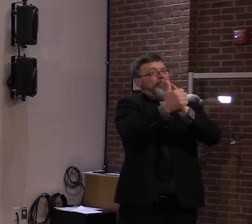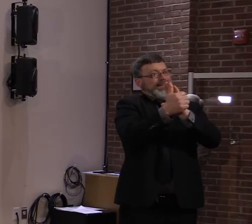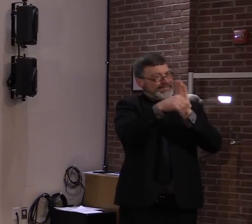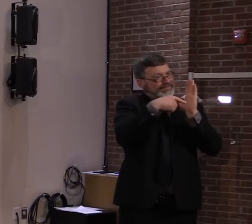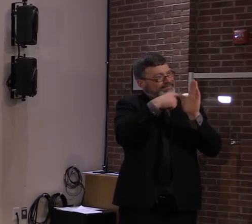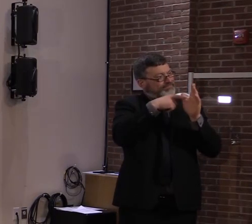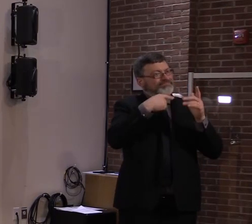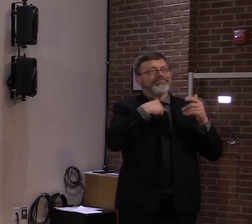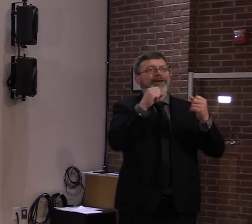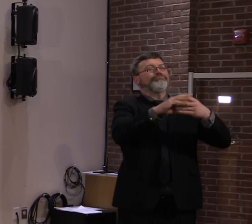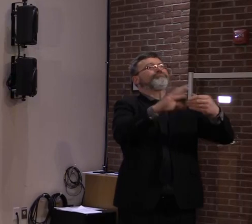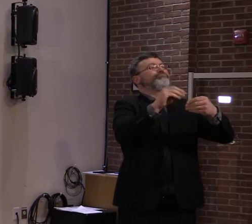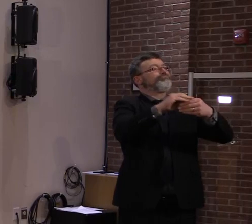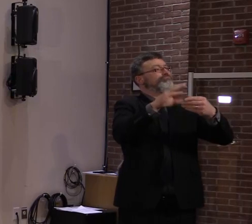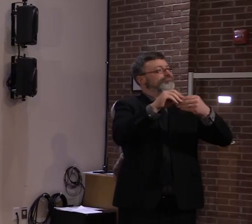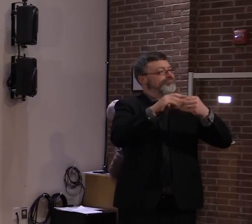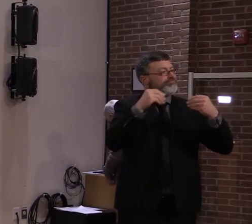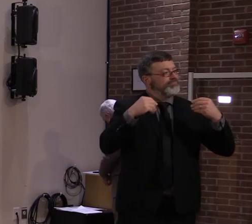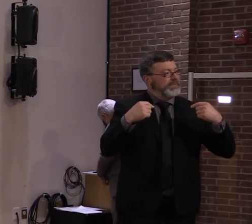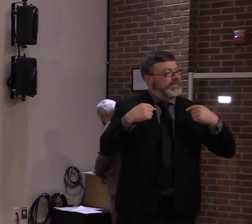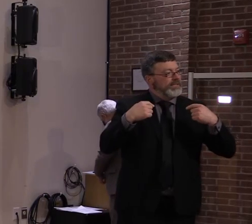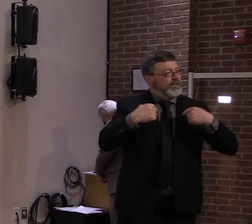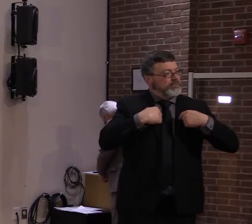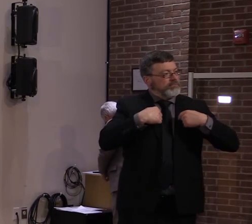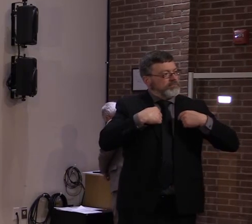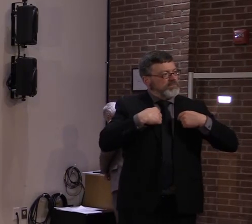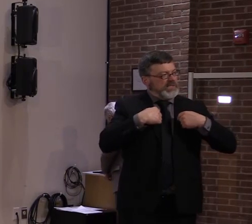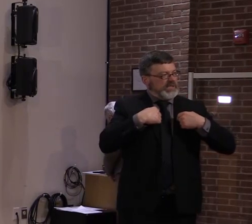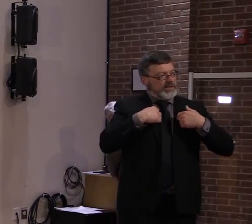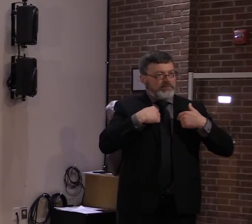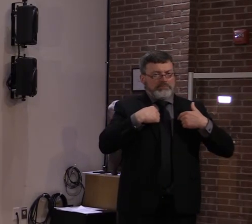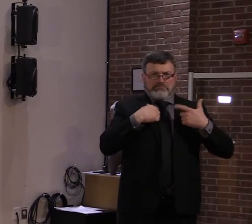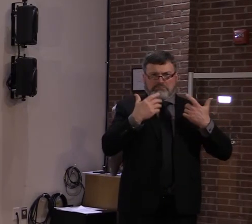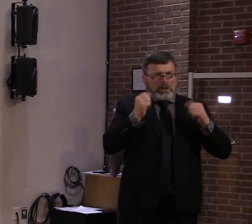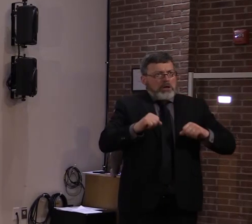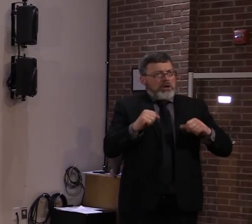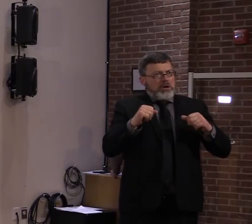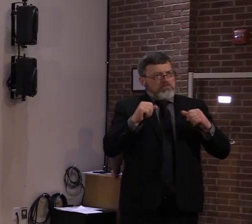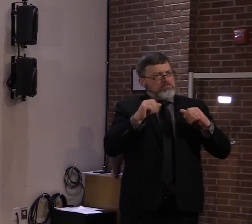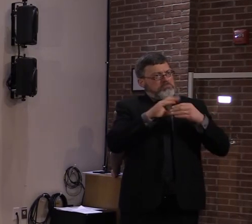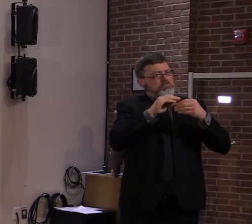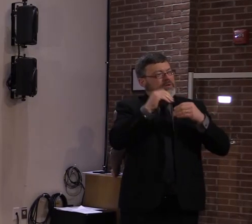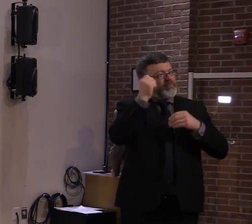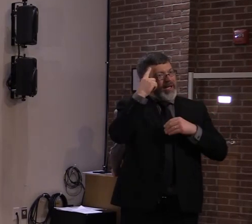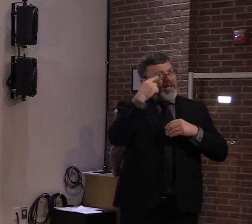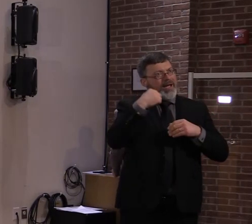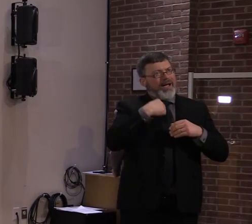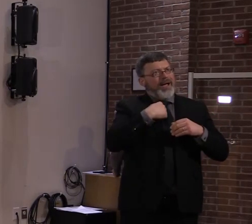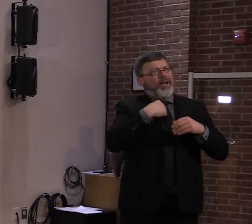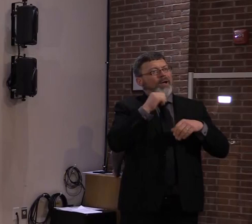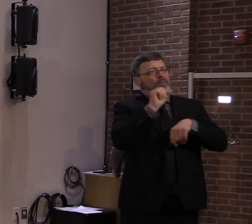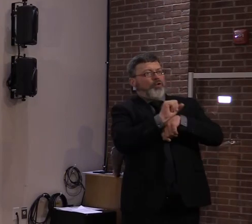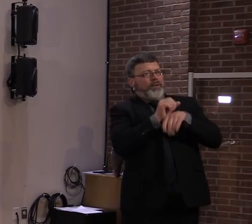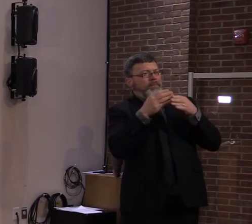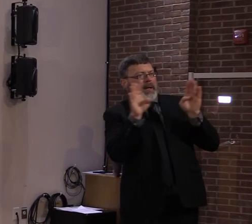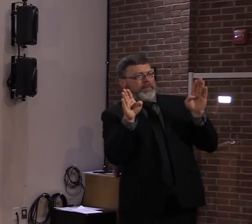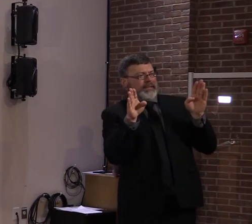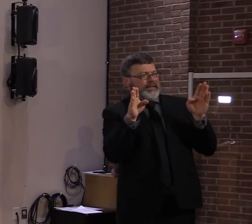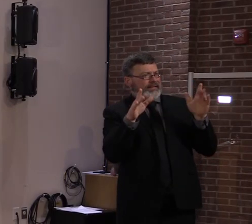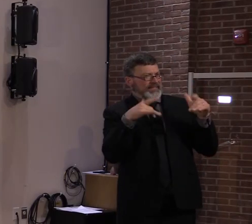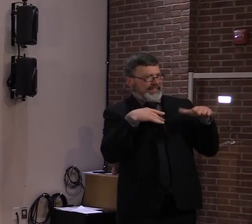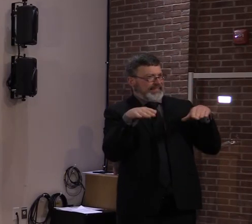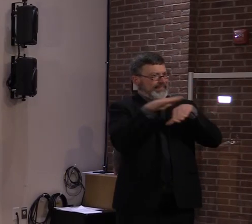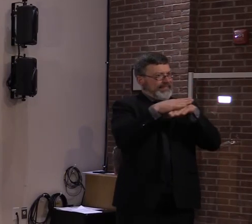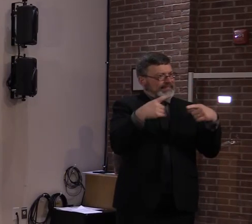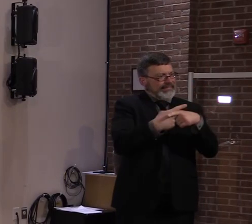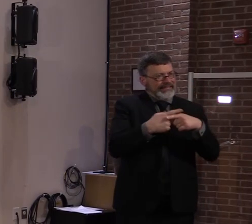by public officials, town employees? Yeah, I don't know. First of all, I don't know. There should be like some sort of a